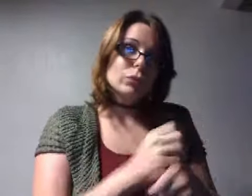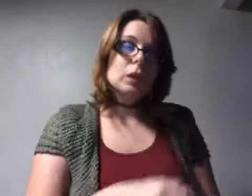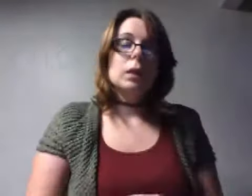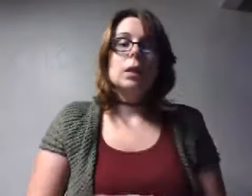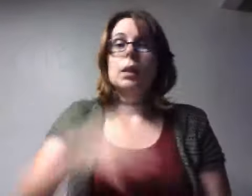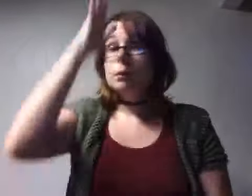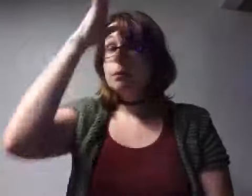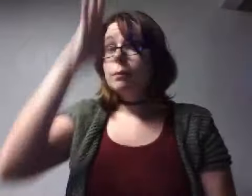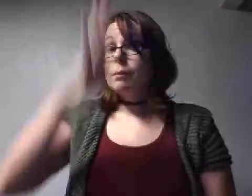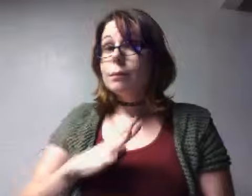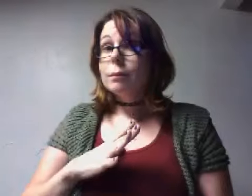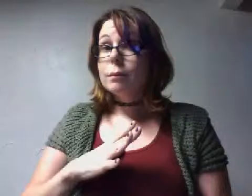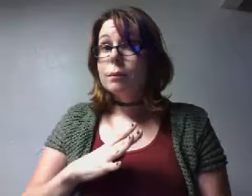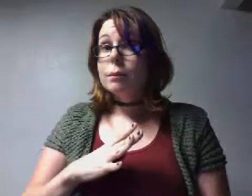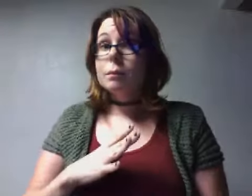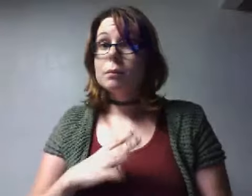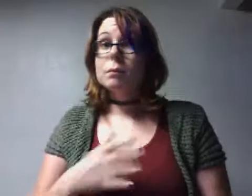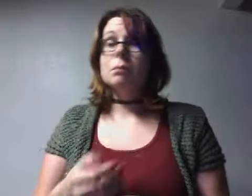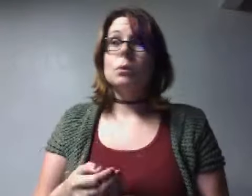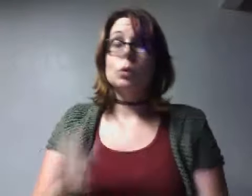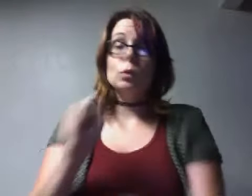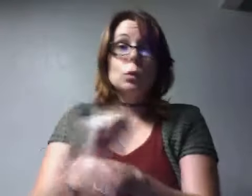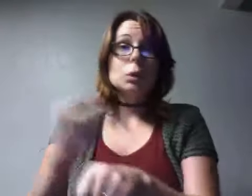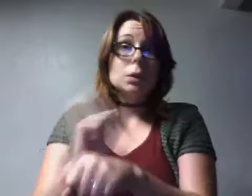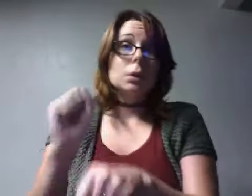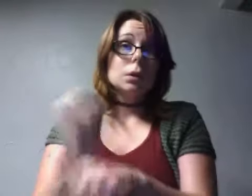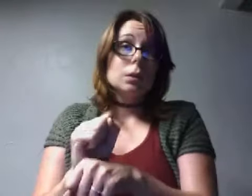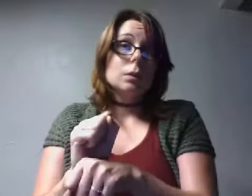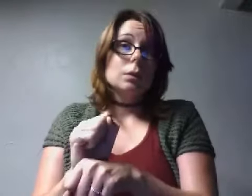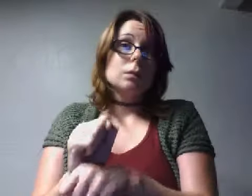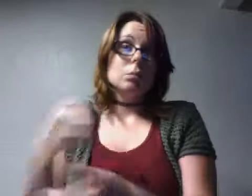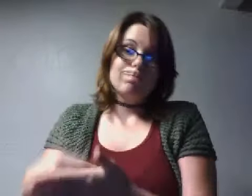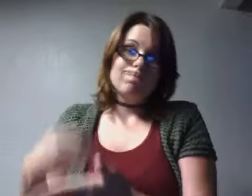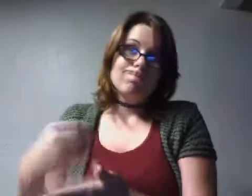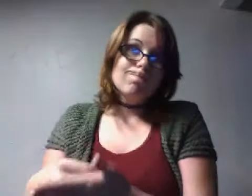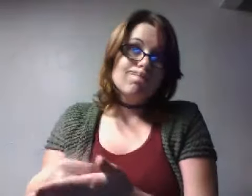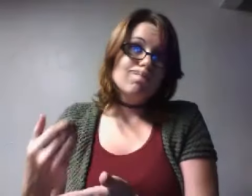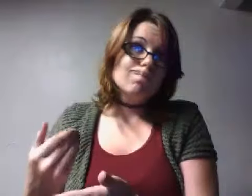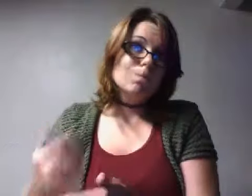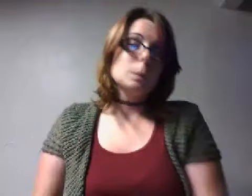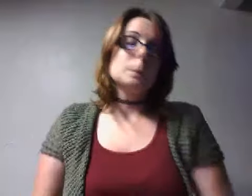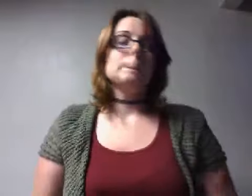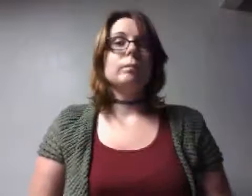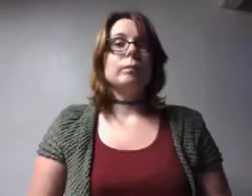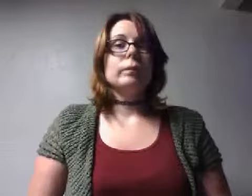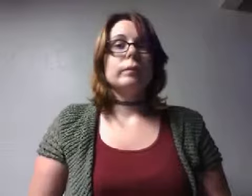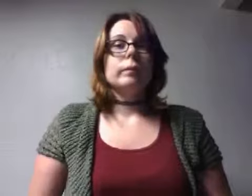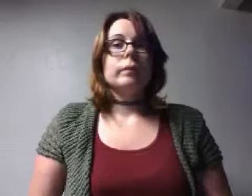about what a man's supposed to do or what a woman's supposed to do, or if someone's lesbian, gay, bisexual, transgender, black, white,